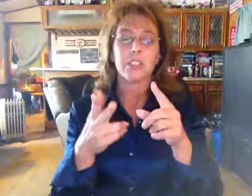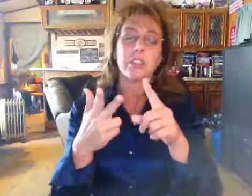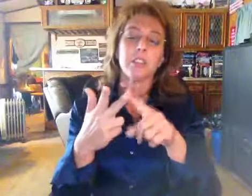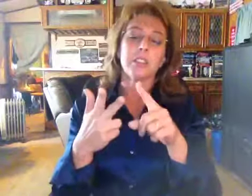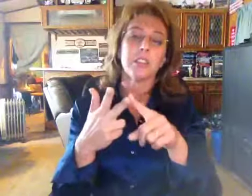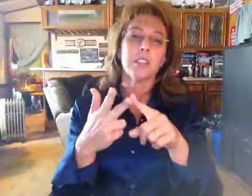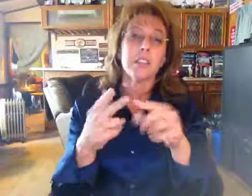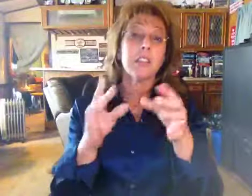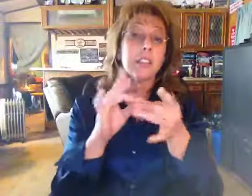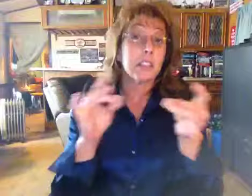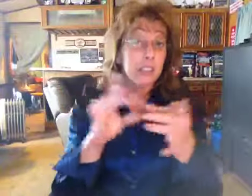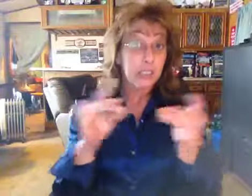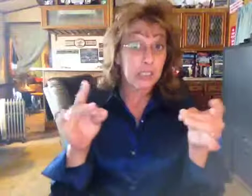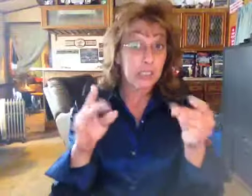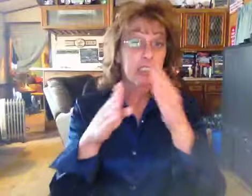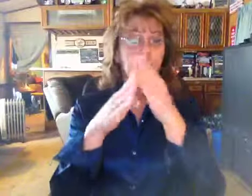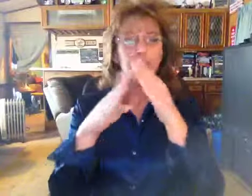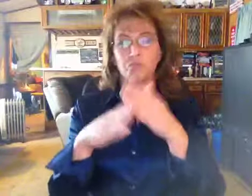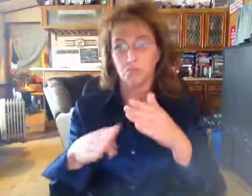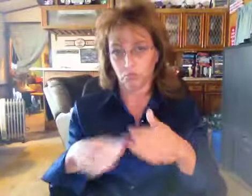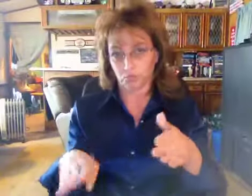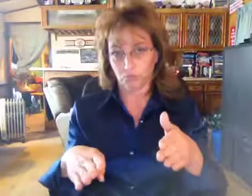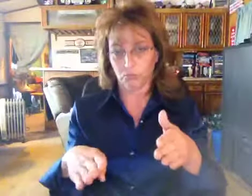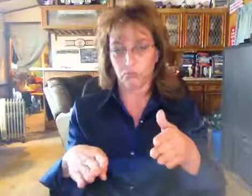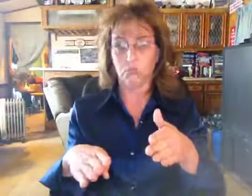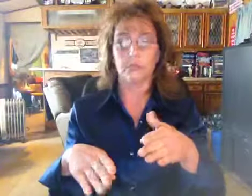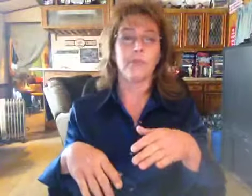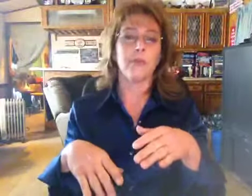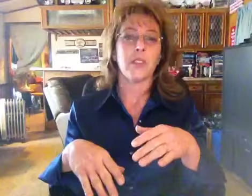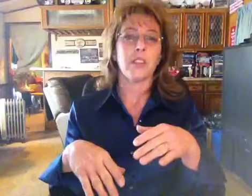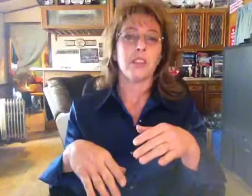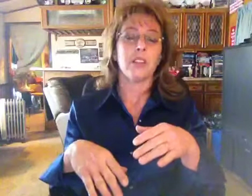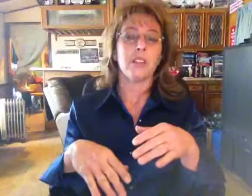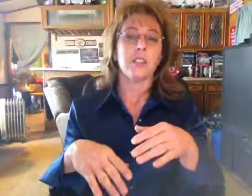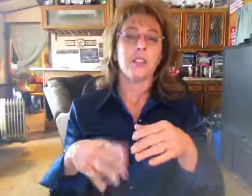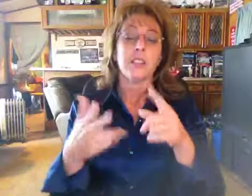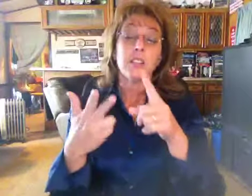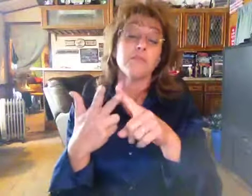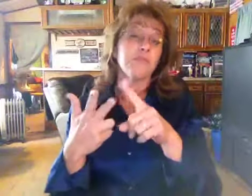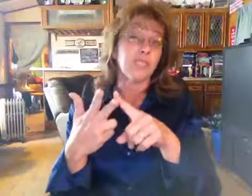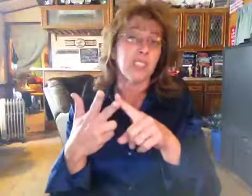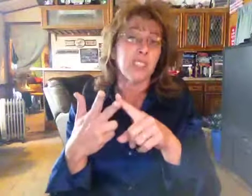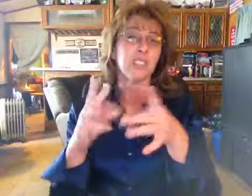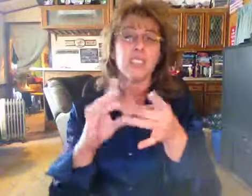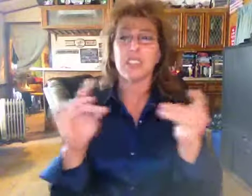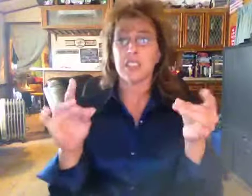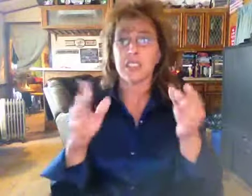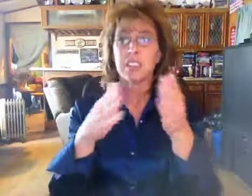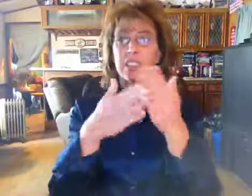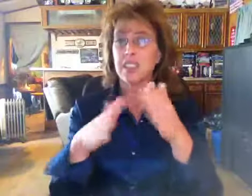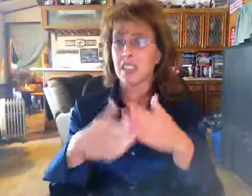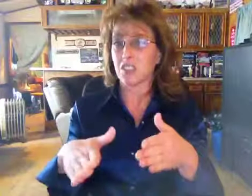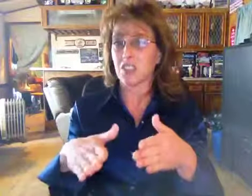diagramming sentences per se, but we're just going to talk about the basic things that make up a diagrammed sentence to prepare